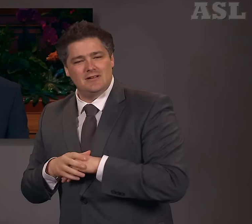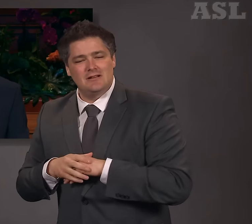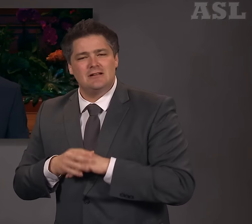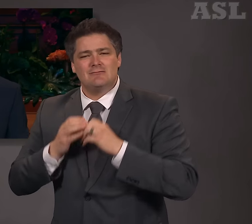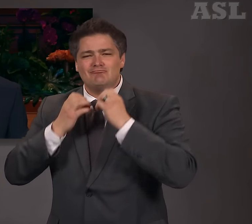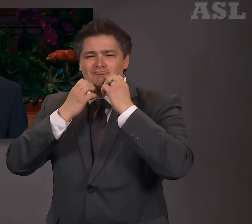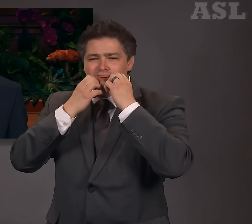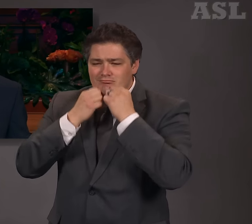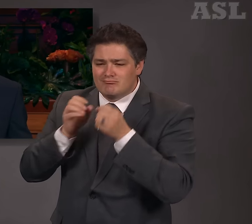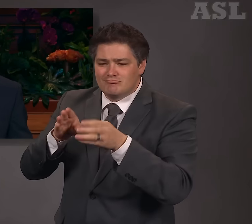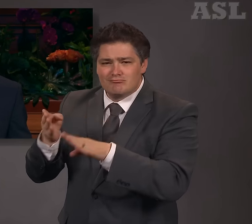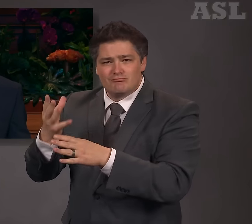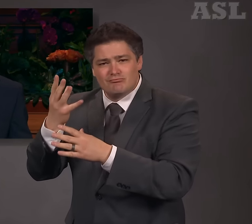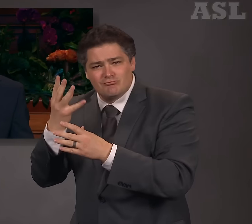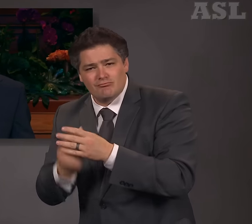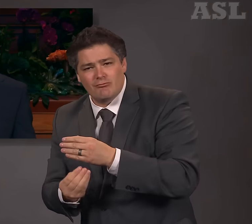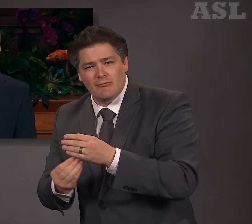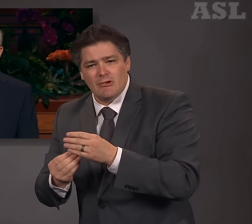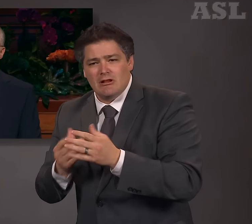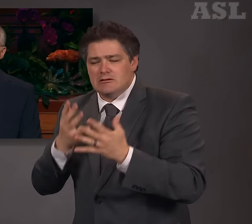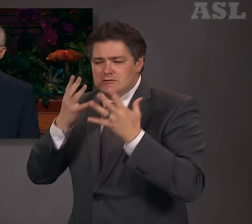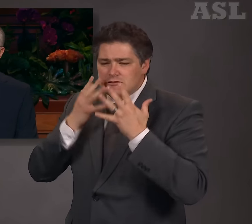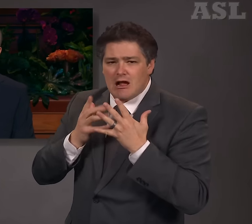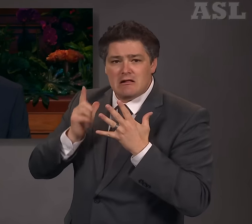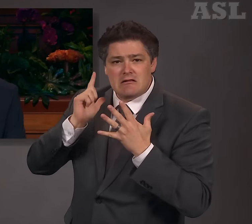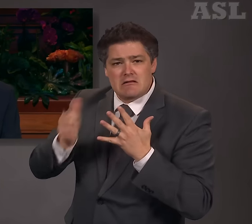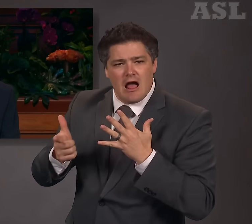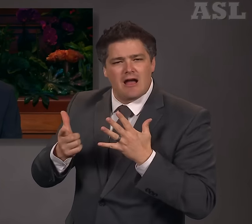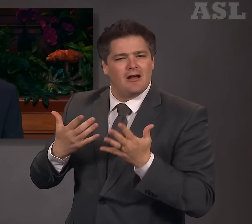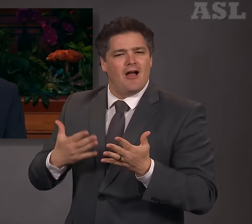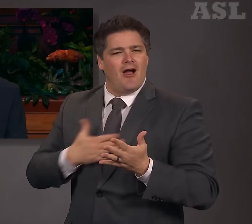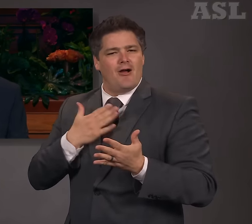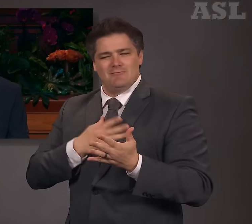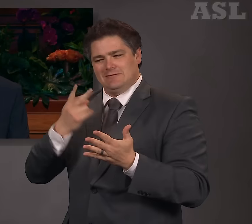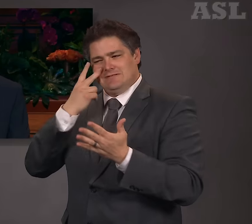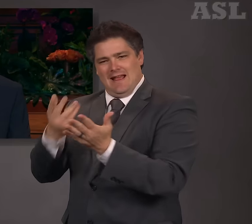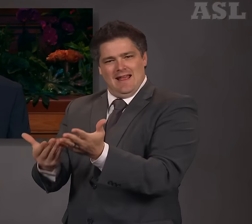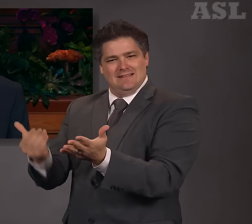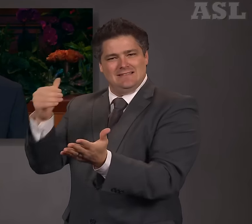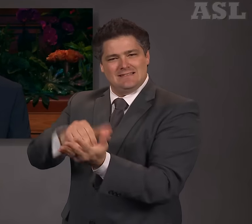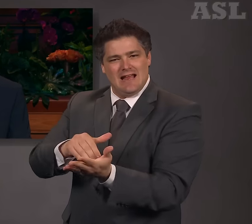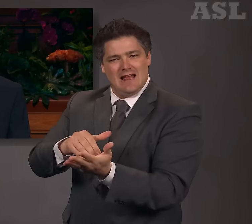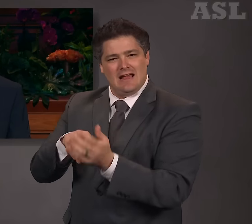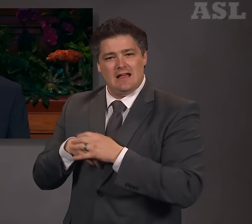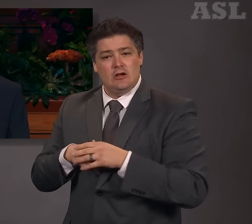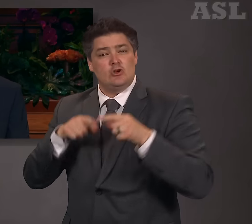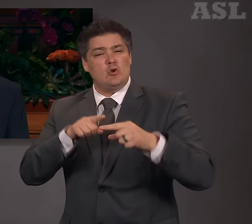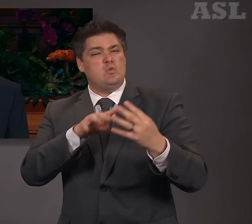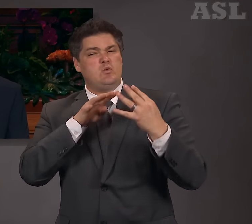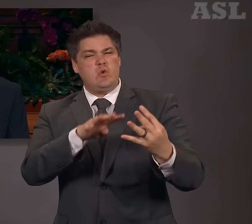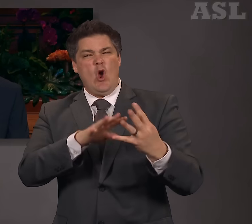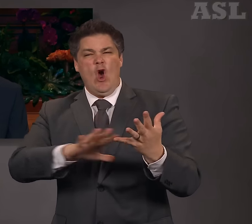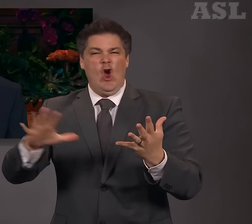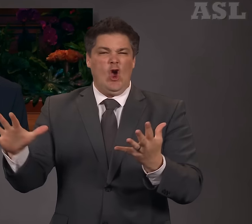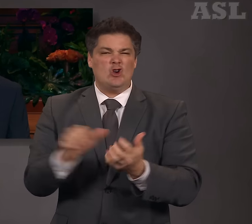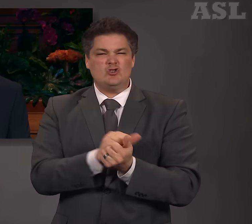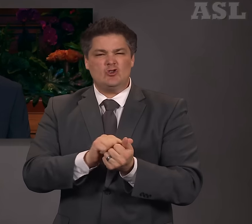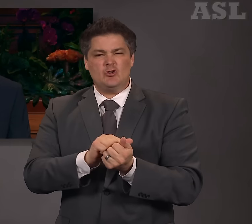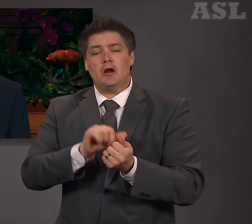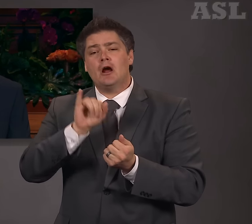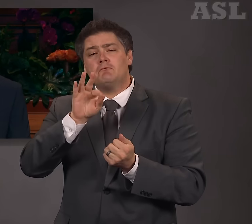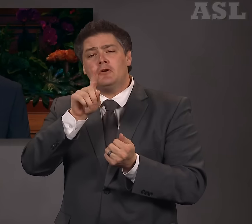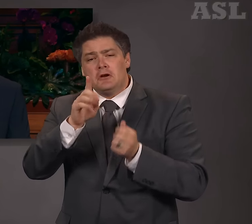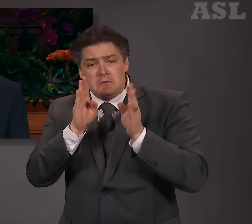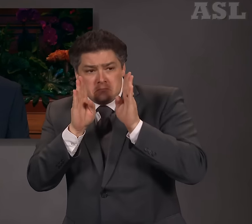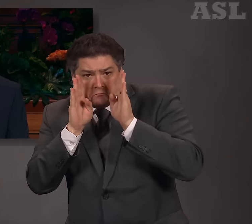again. In periods of war and destruction, many little acts of kindness and love are also happening